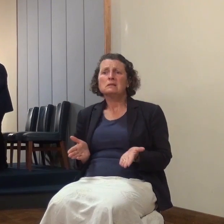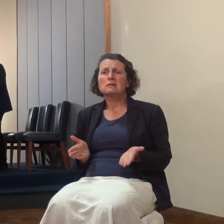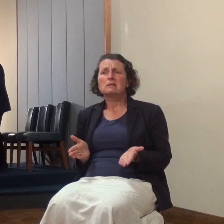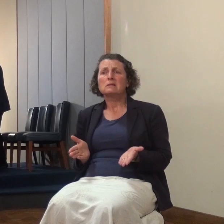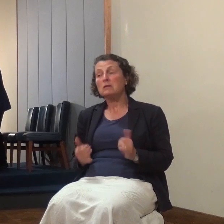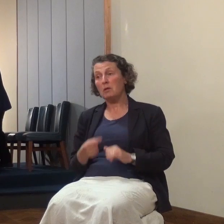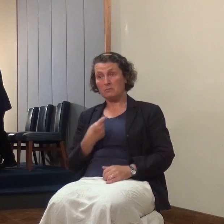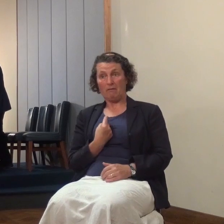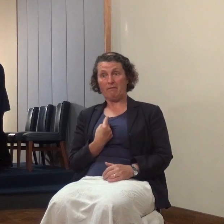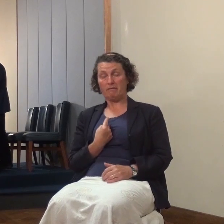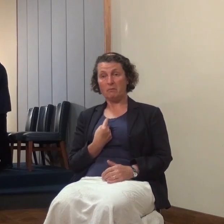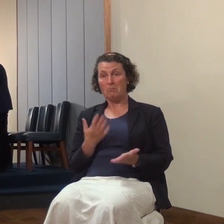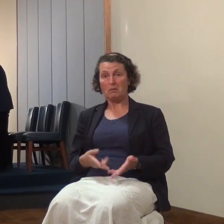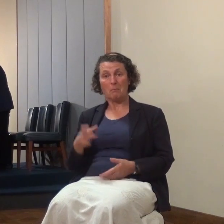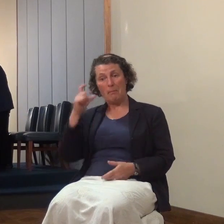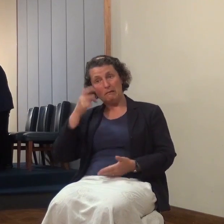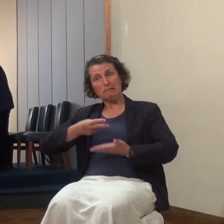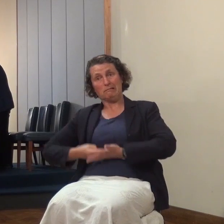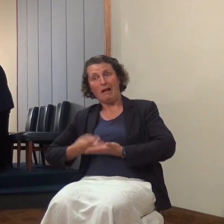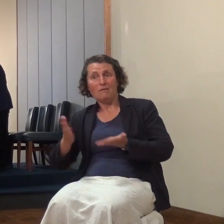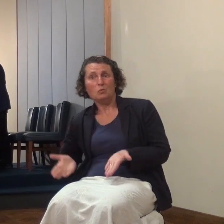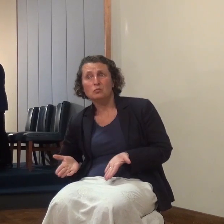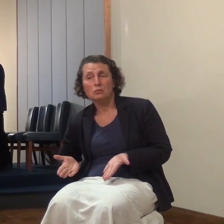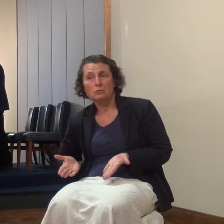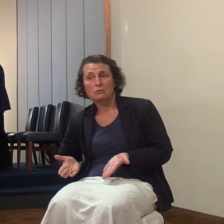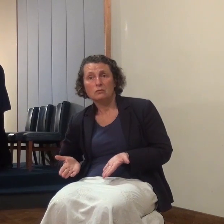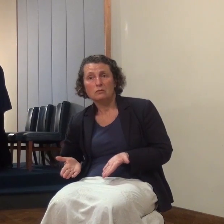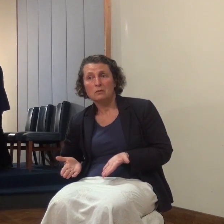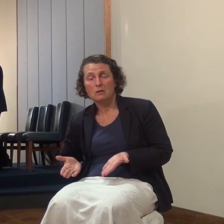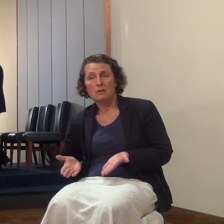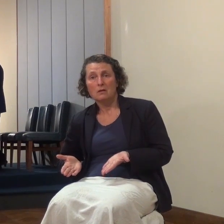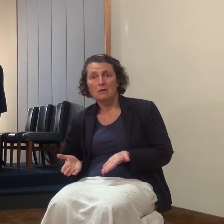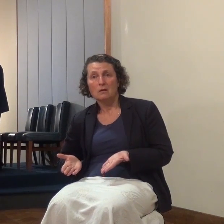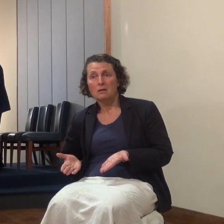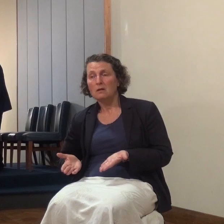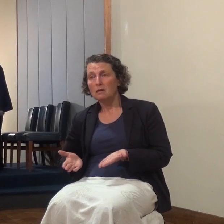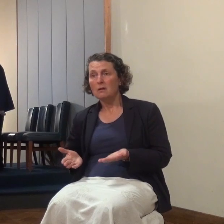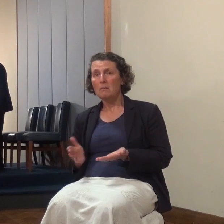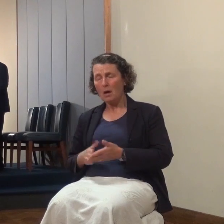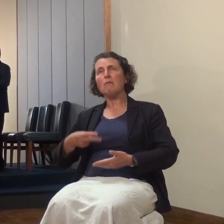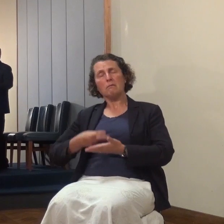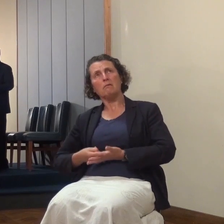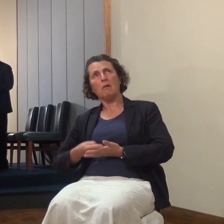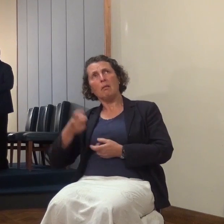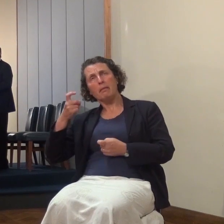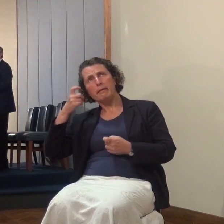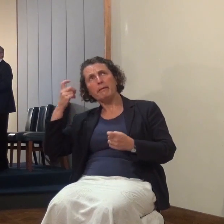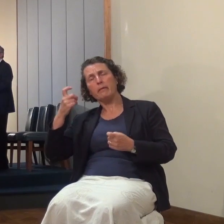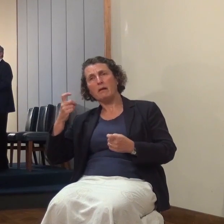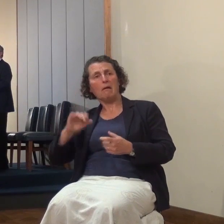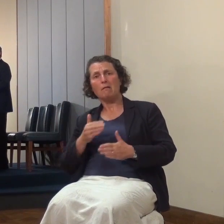bed. It's the only place to find any relief. But it was a wonderful truth to ponder as I lay there, rendered out of